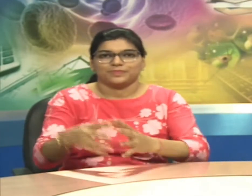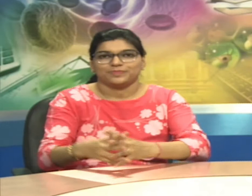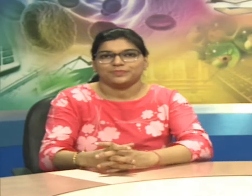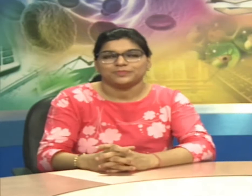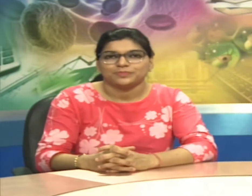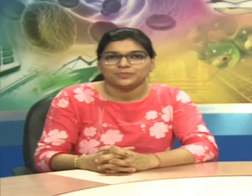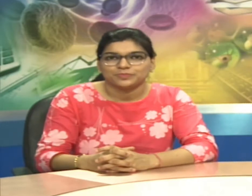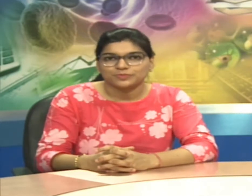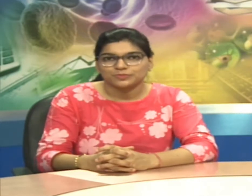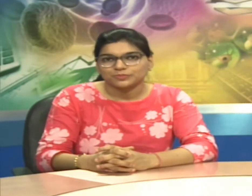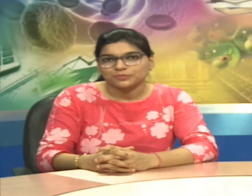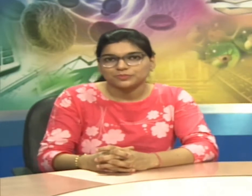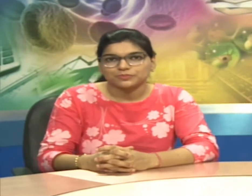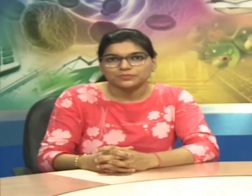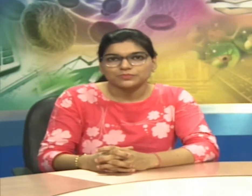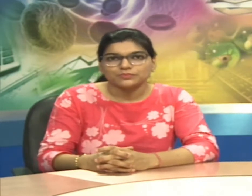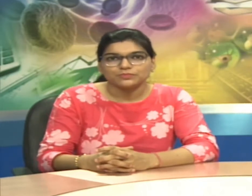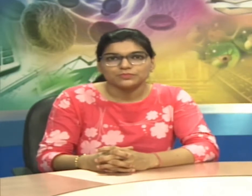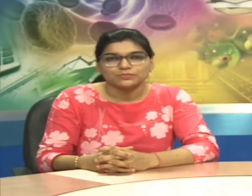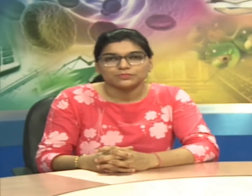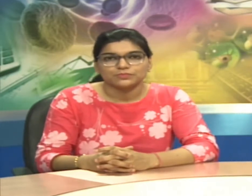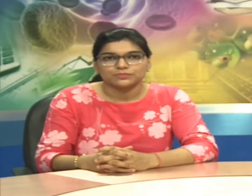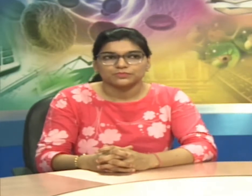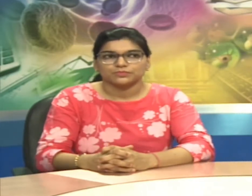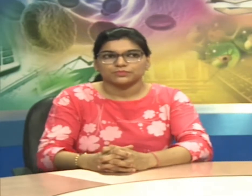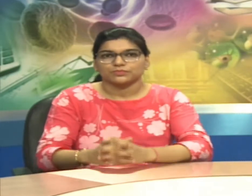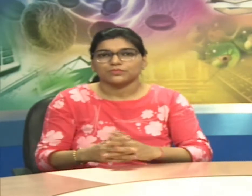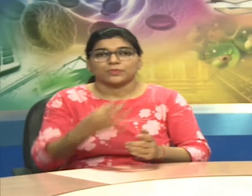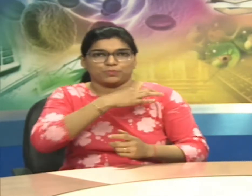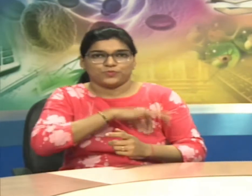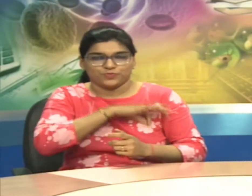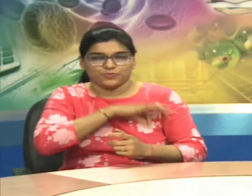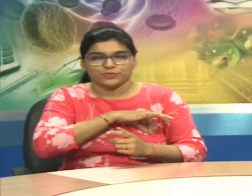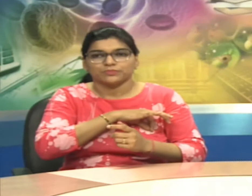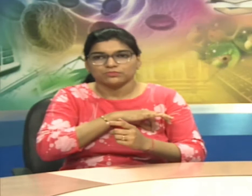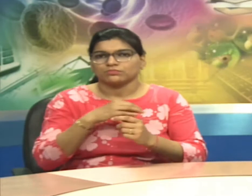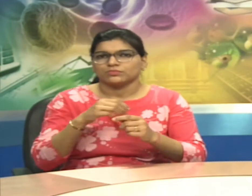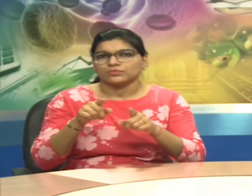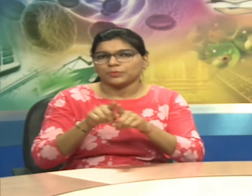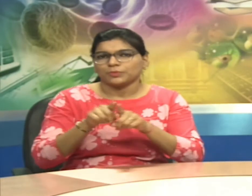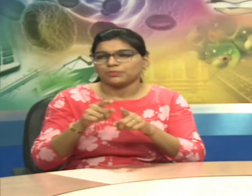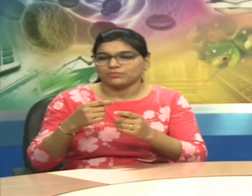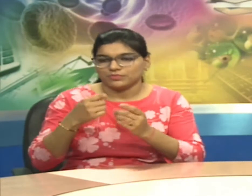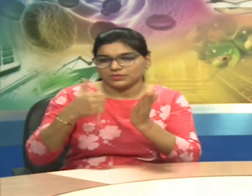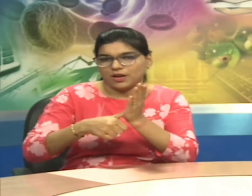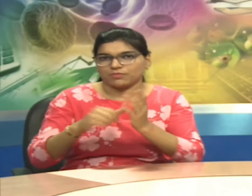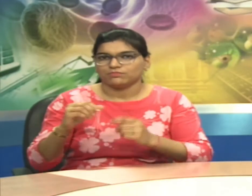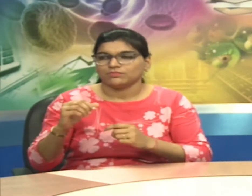the important note together. Next word is revenue, which means profit.